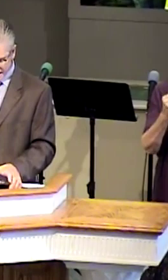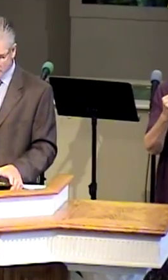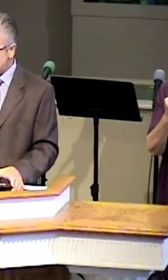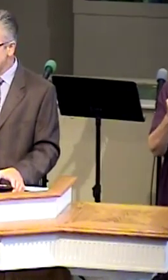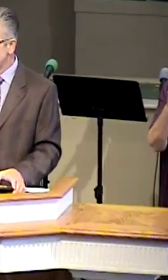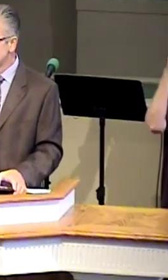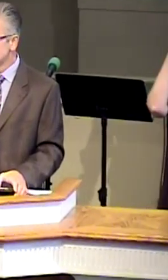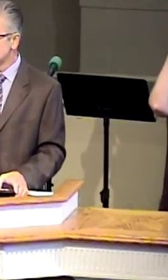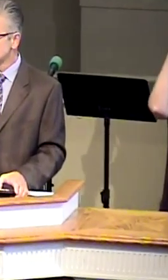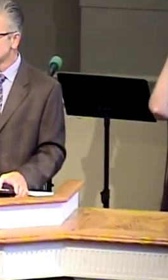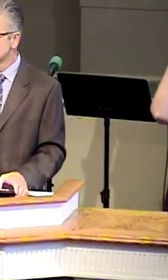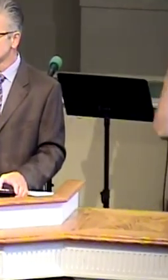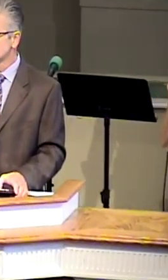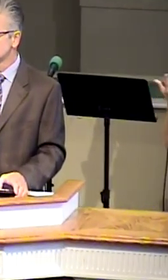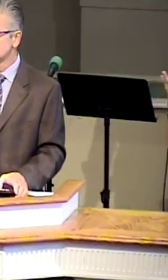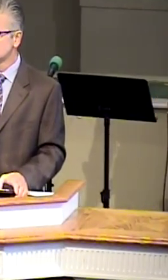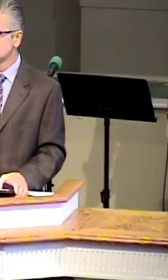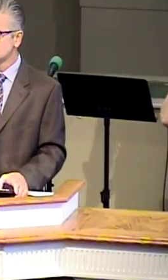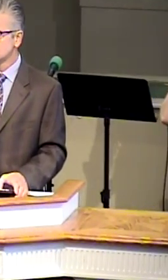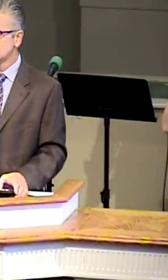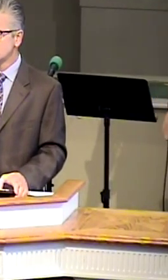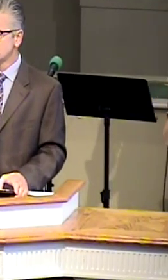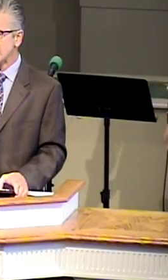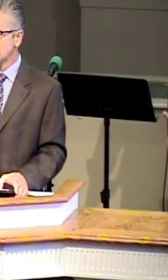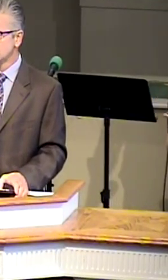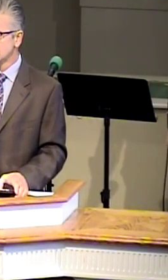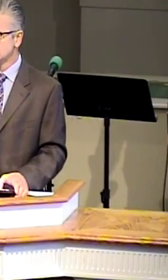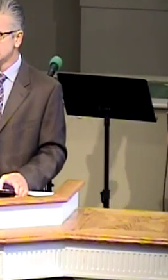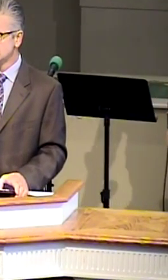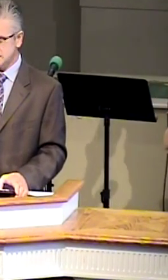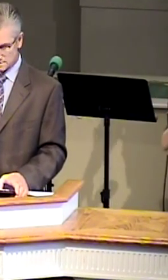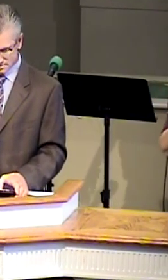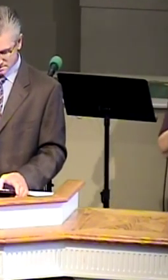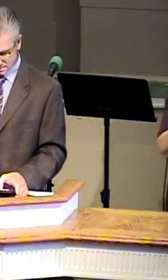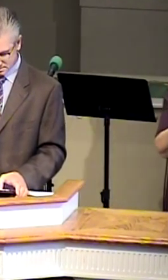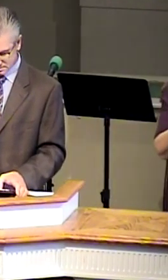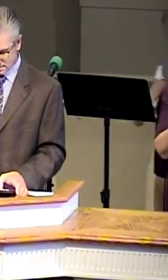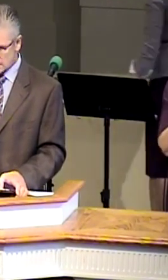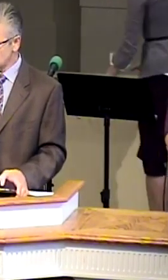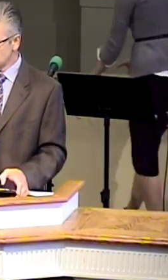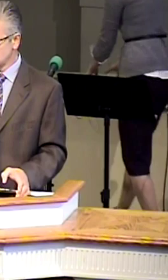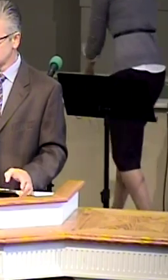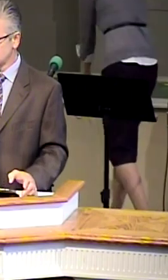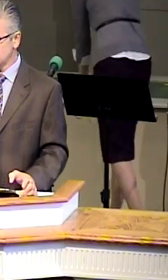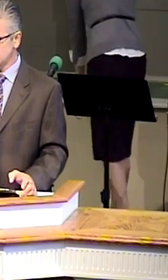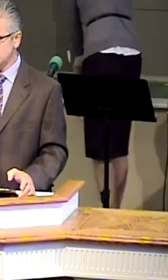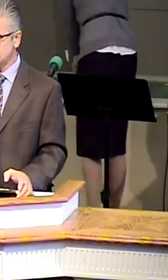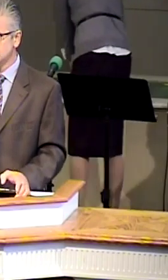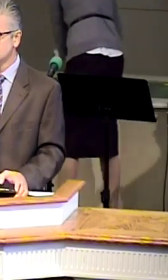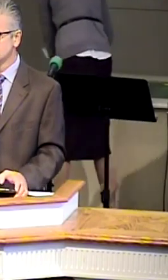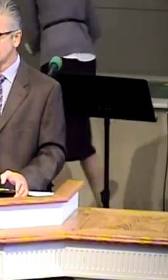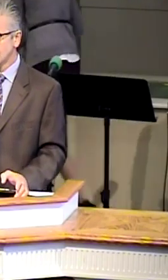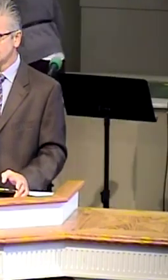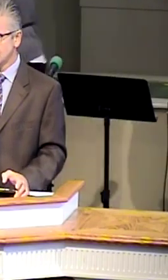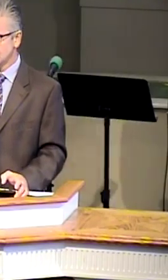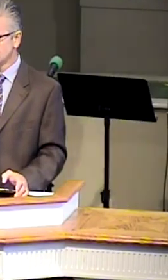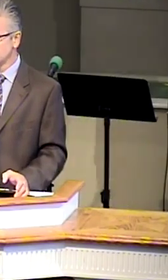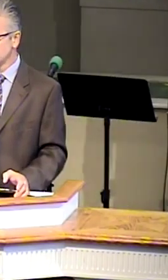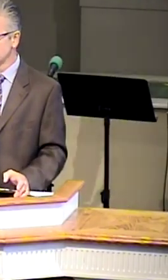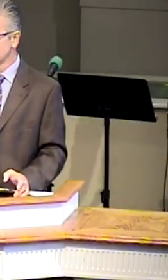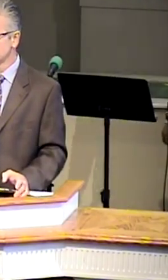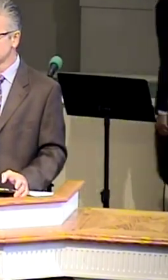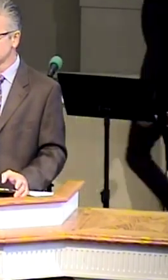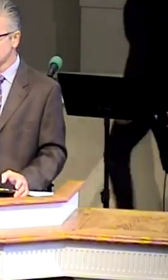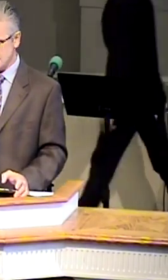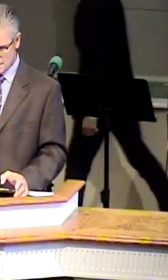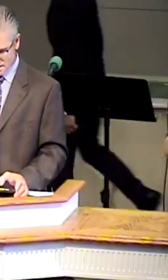Demons bow at that name of Jesus. They don't bow at religion. They don't run from religion. They run from